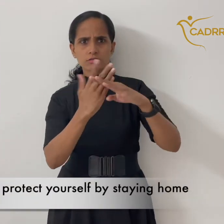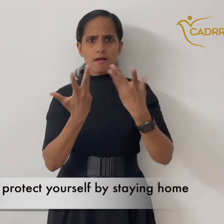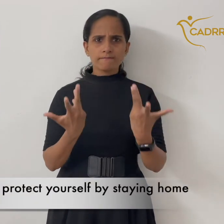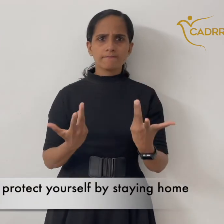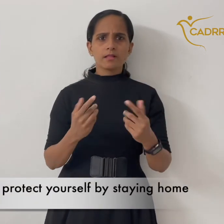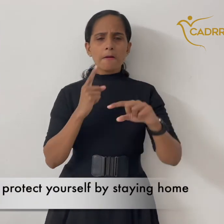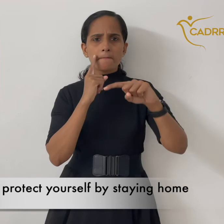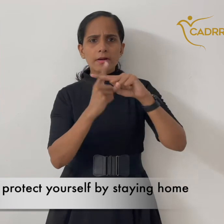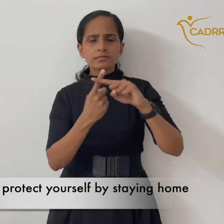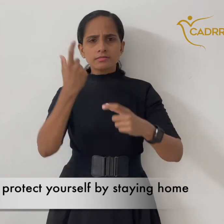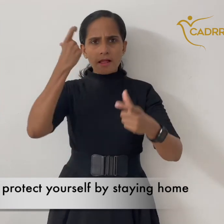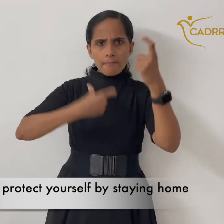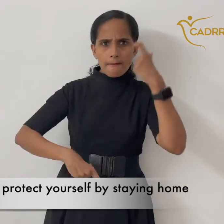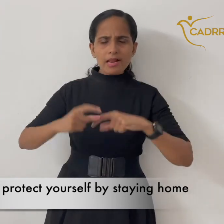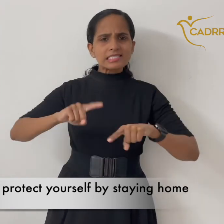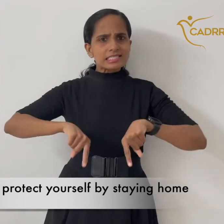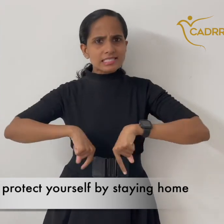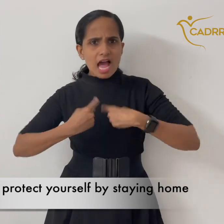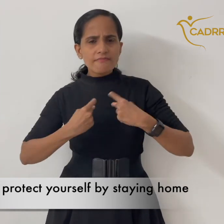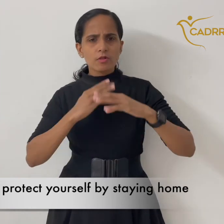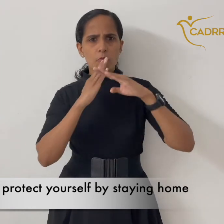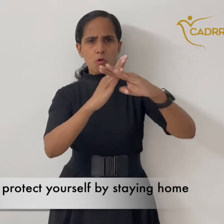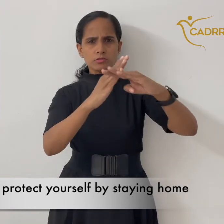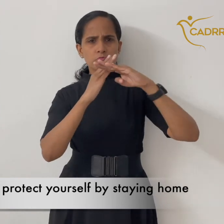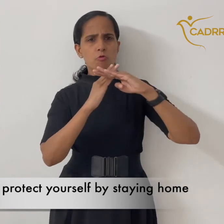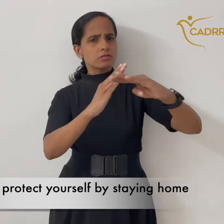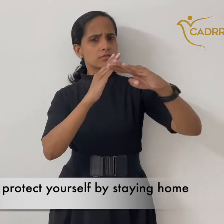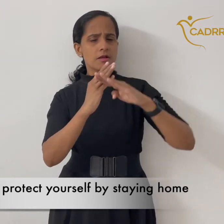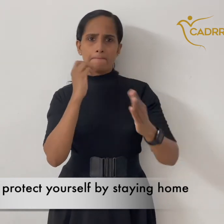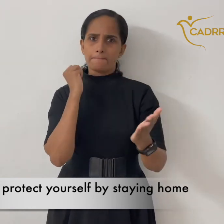Protect others and protect yourself